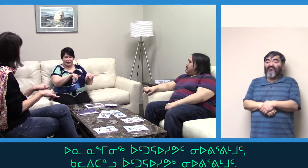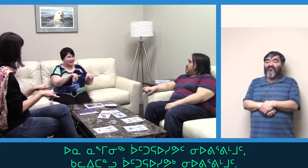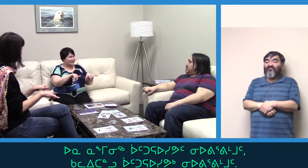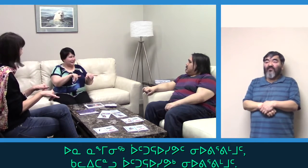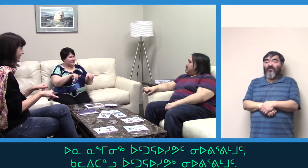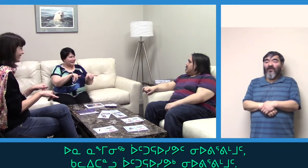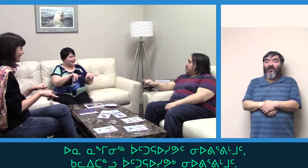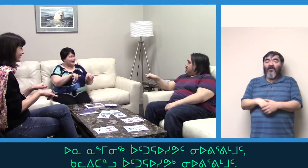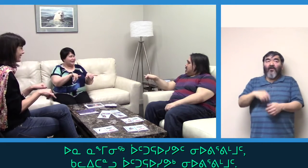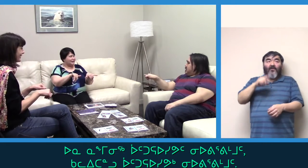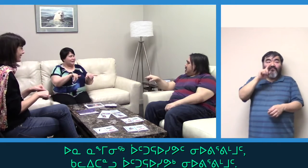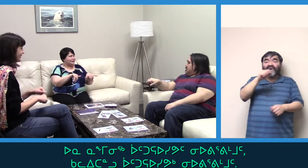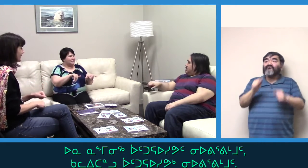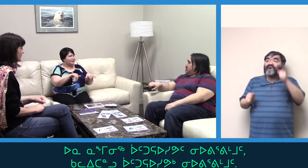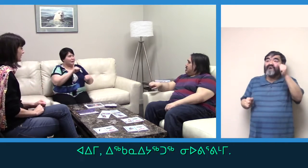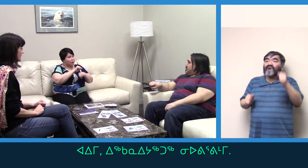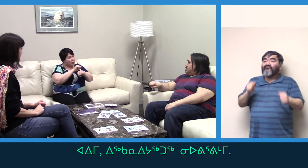Store.